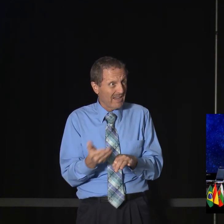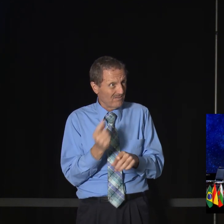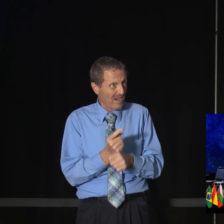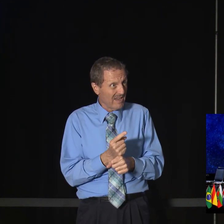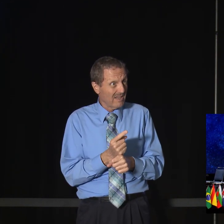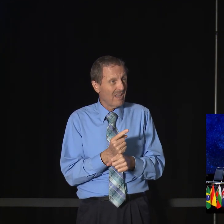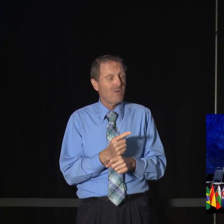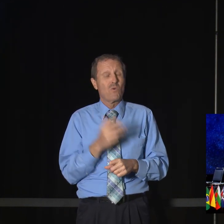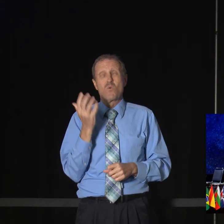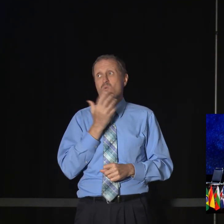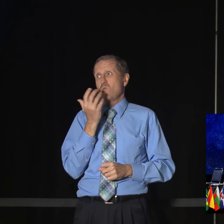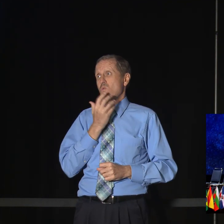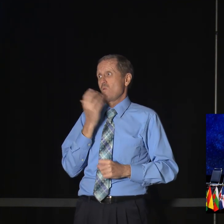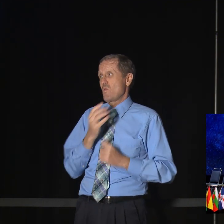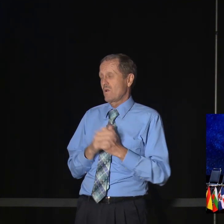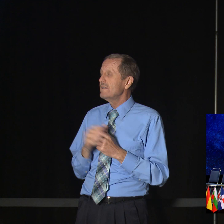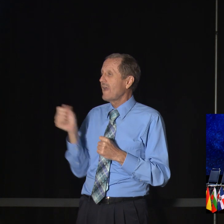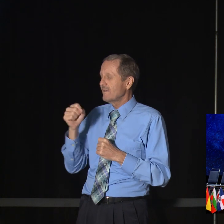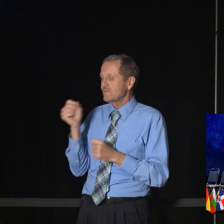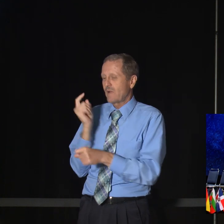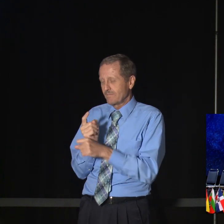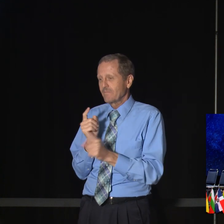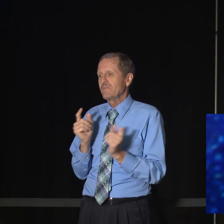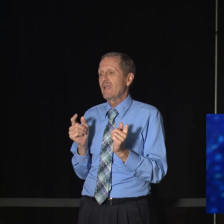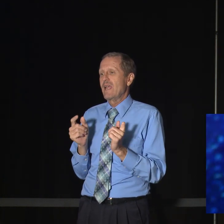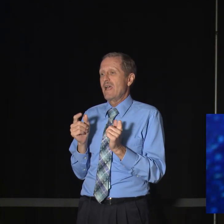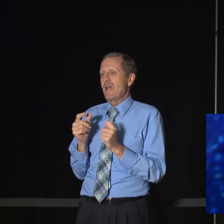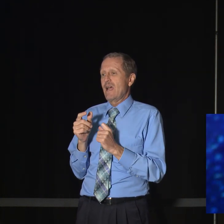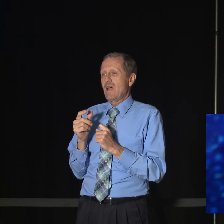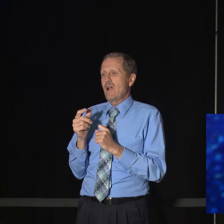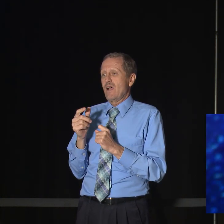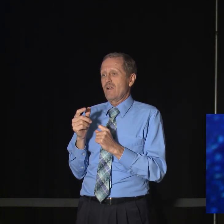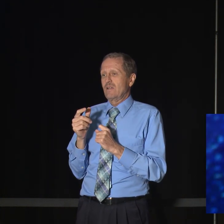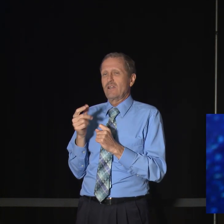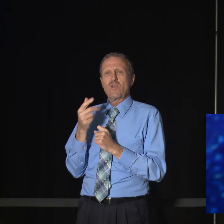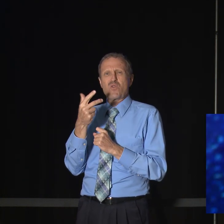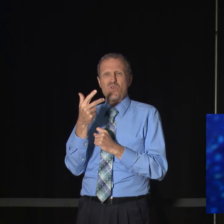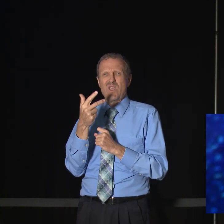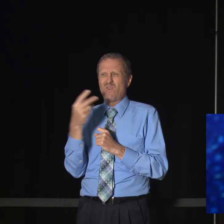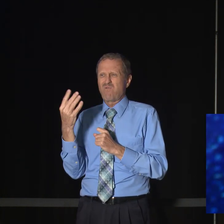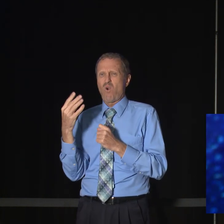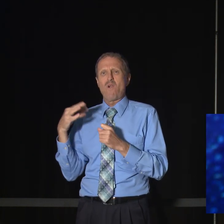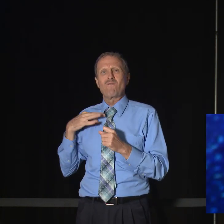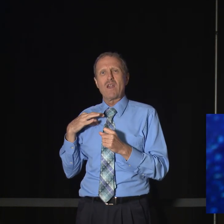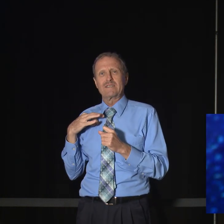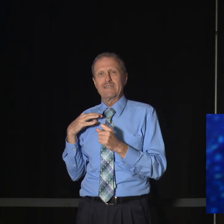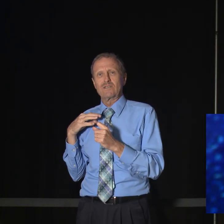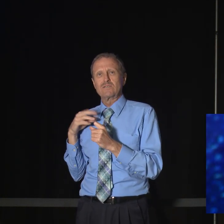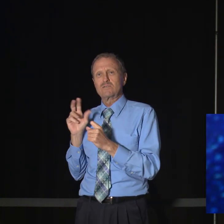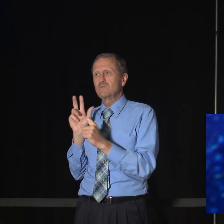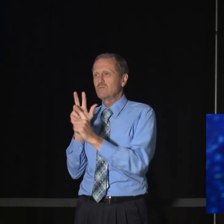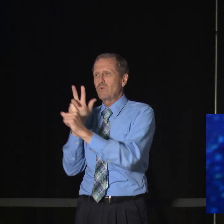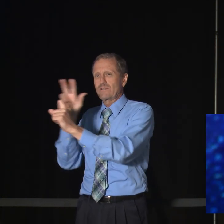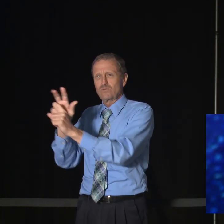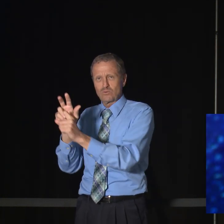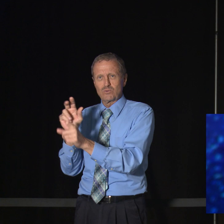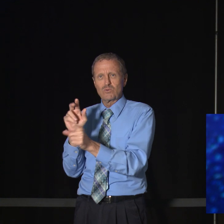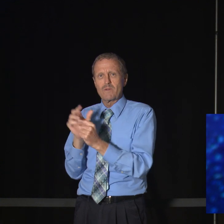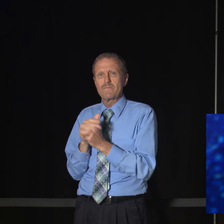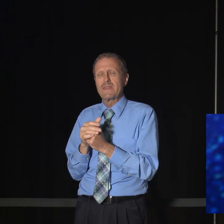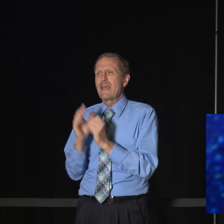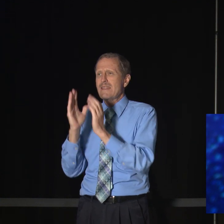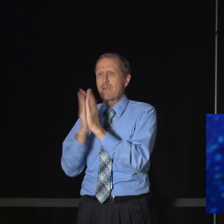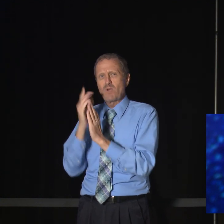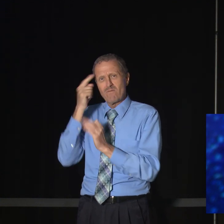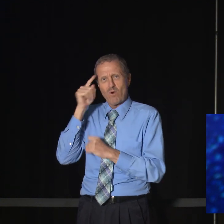mm-hmm. situation, wow. Yes, that's right. And three of our GYC volunteers approached this man. They pray